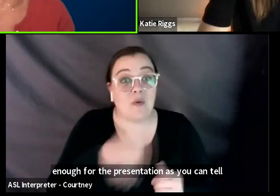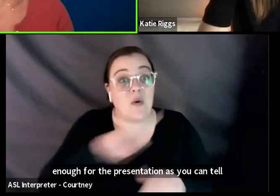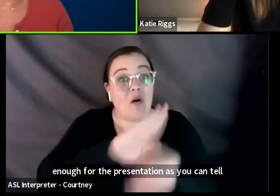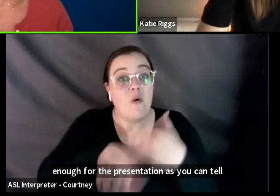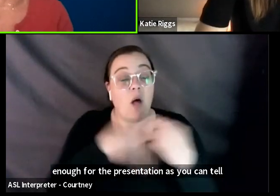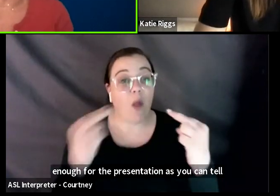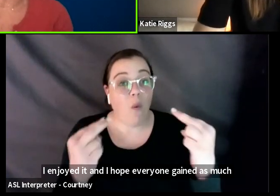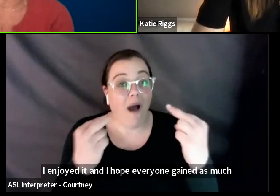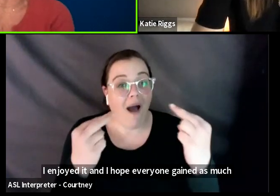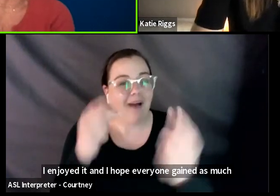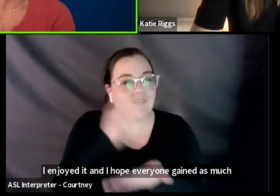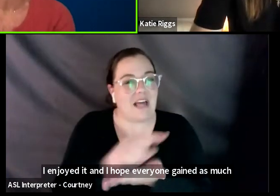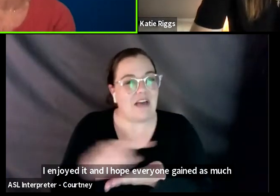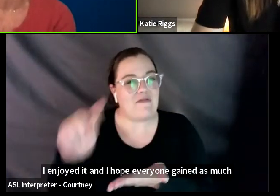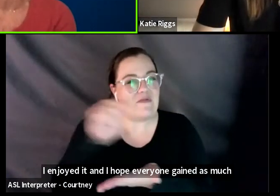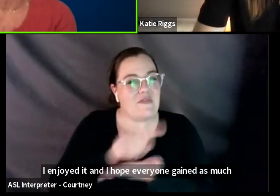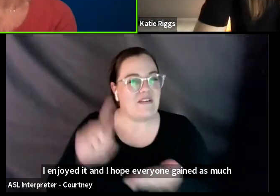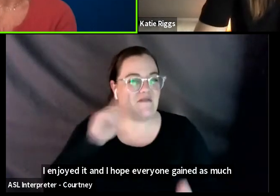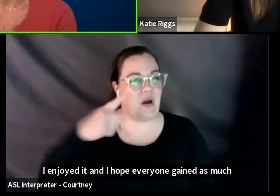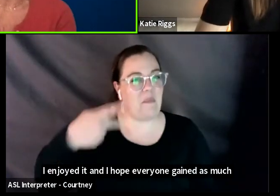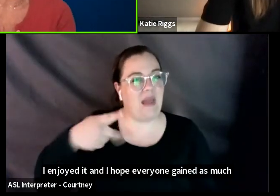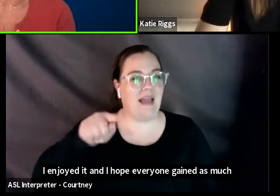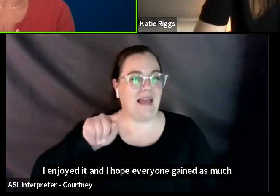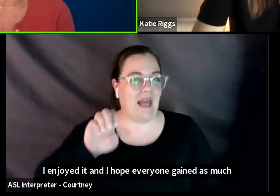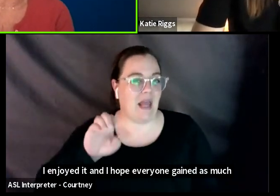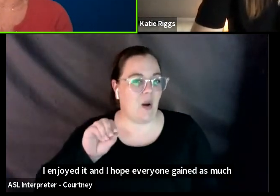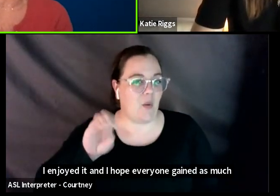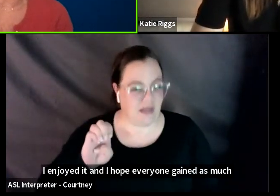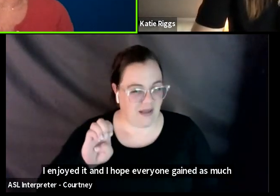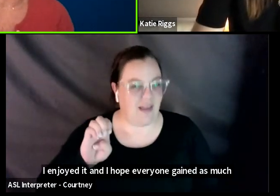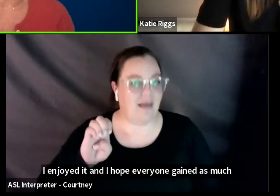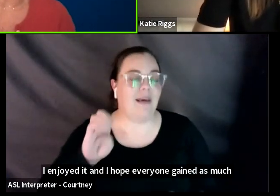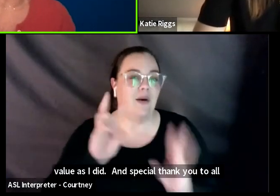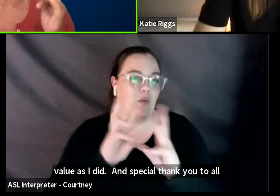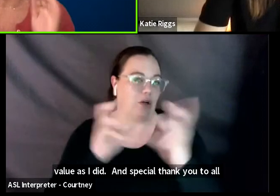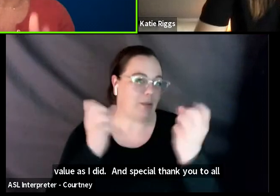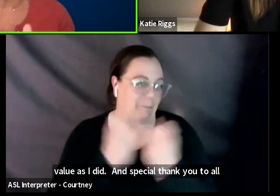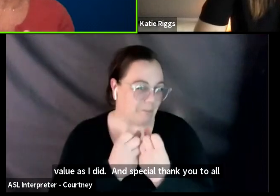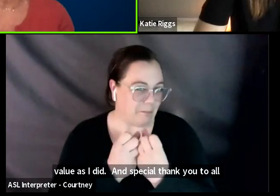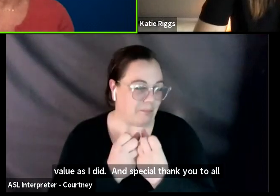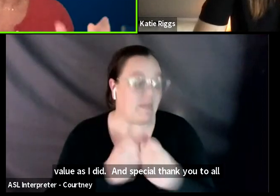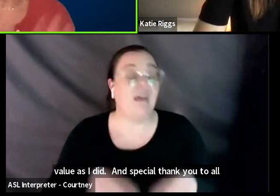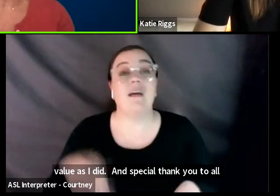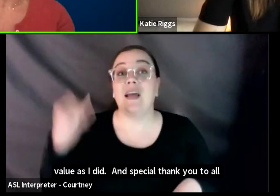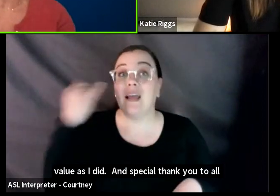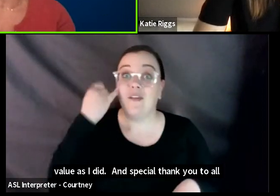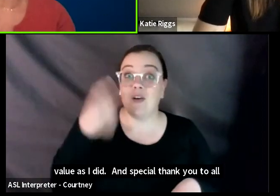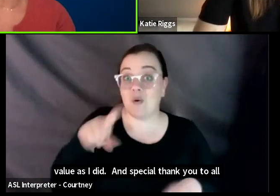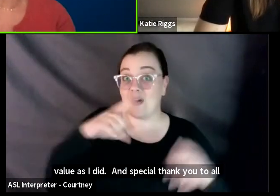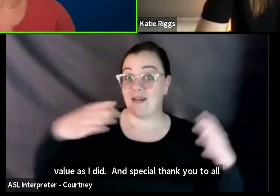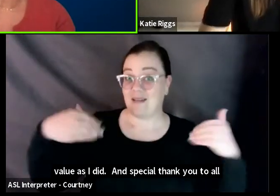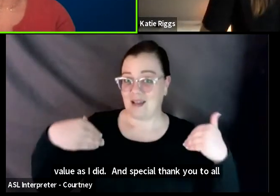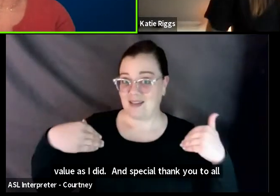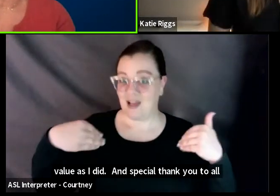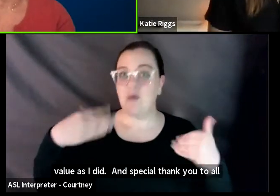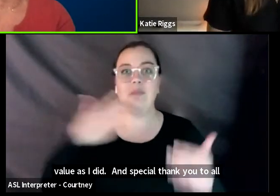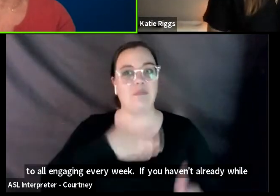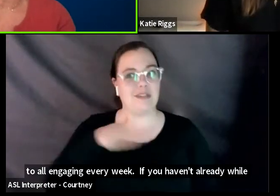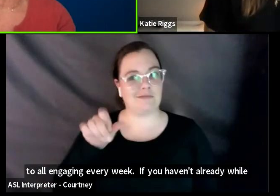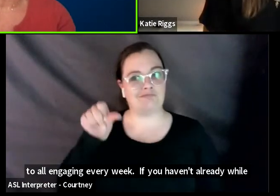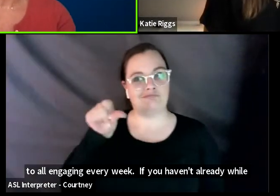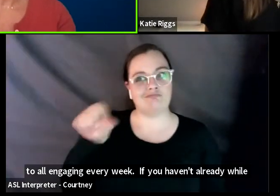week for our President's Task Force on Education, Outreach, and Engagement live streams. If you haven't already, while you're here, please subscribe